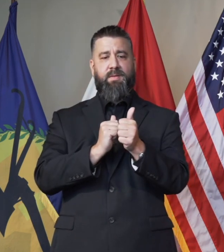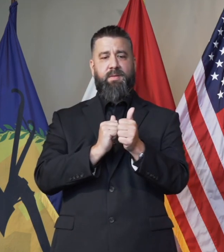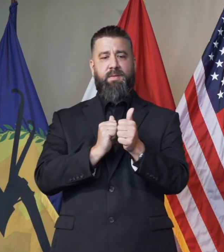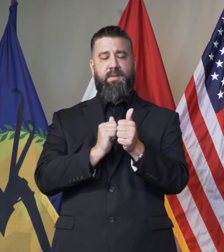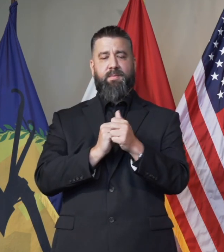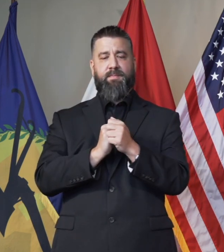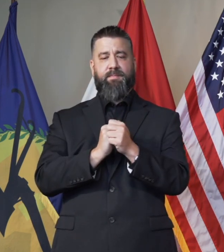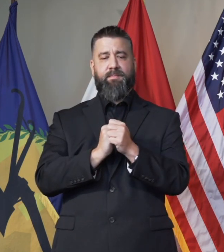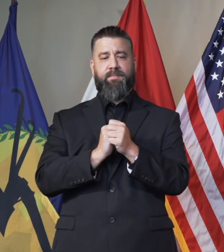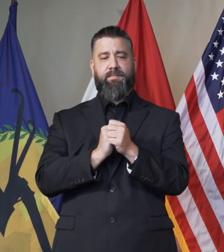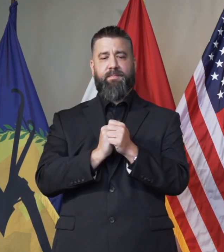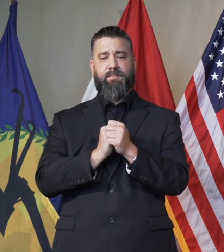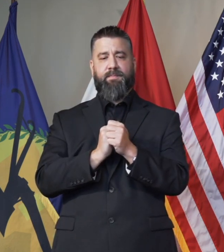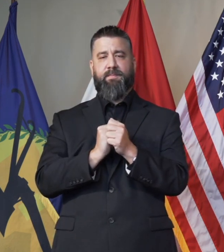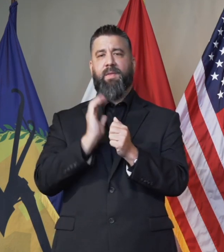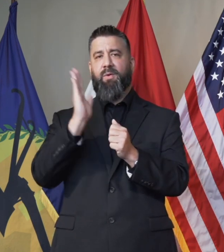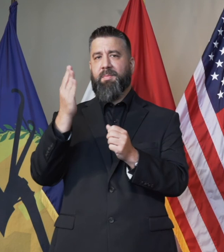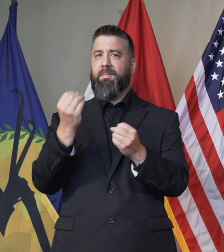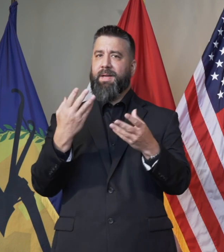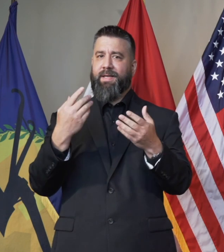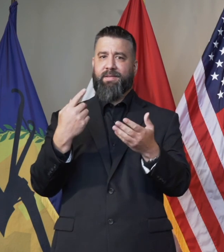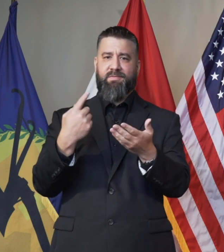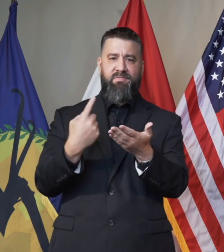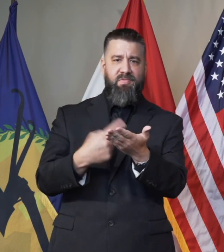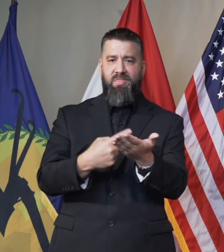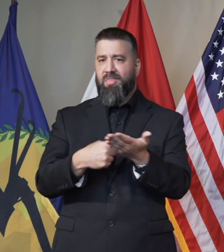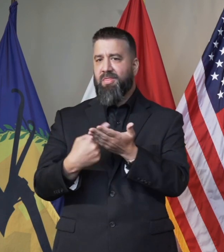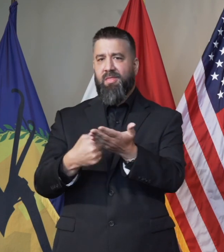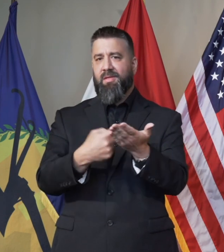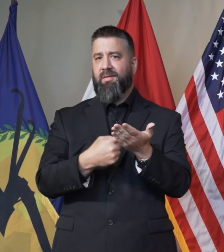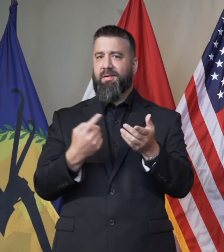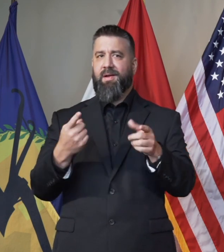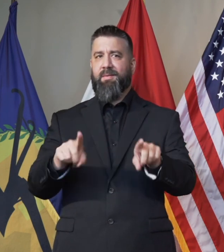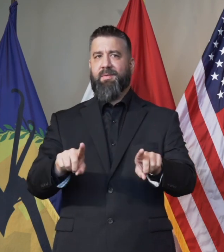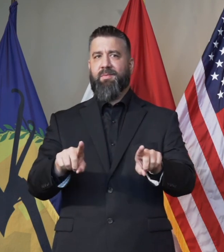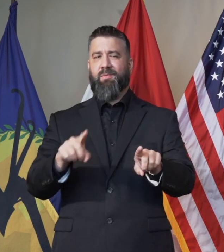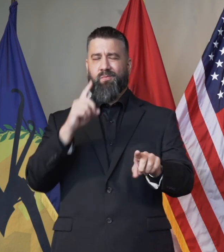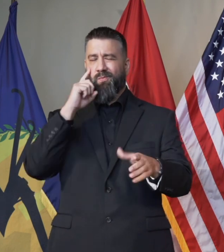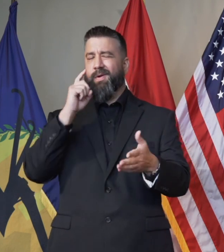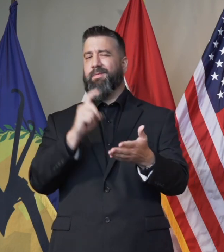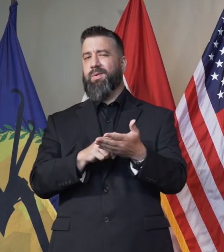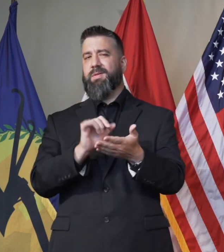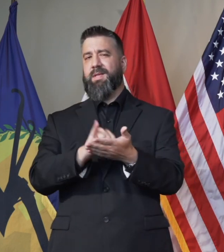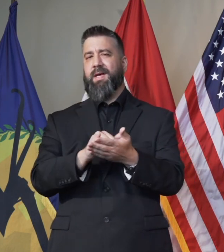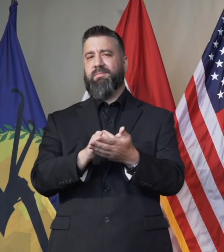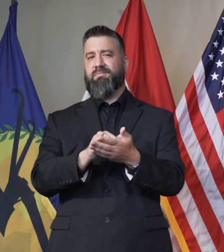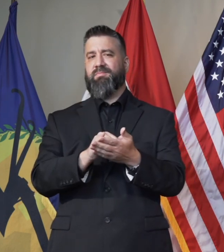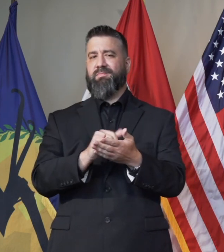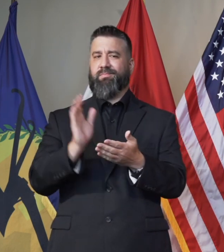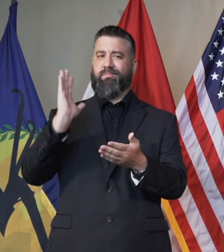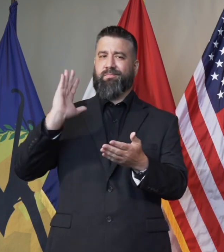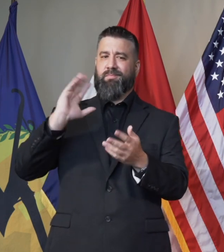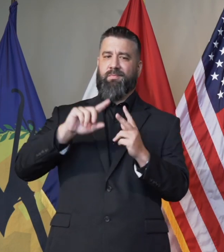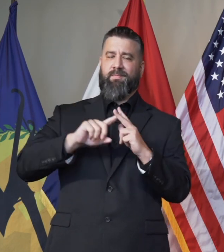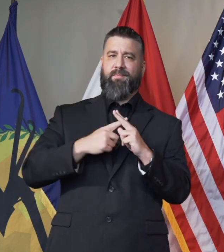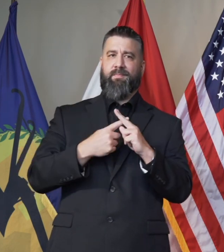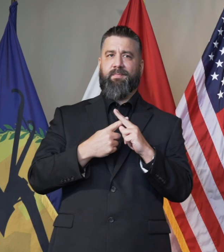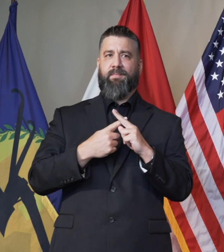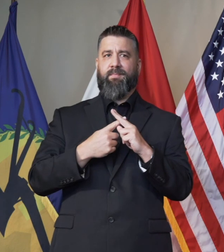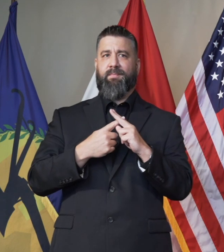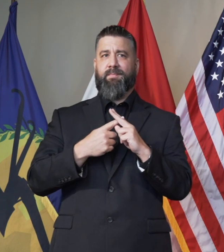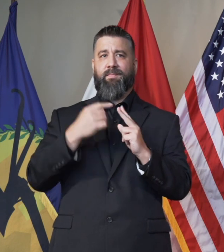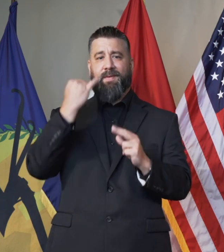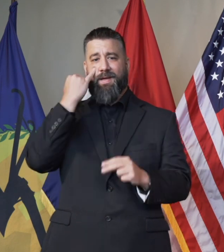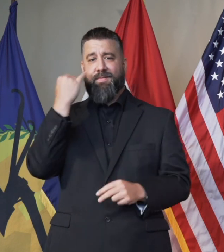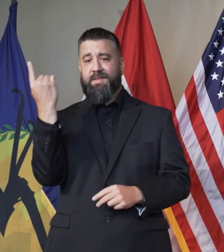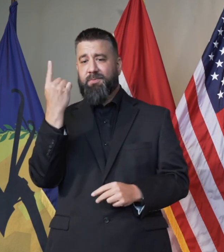will be many arguments made, and we've seen this from the beginning. When someone believes strongly